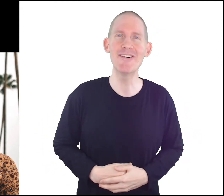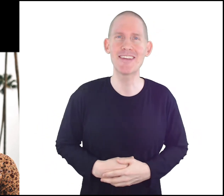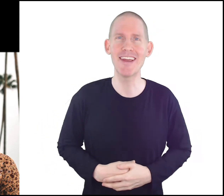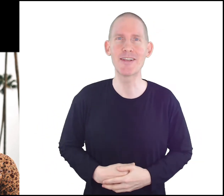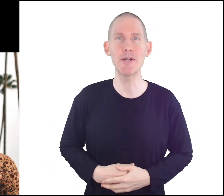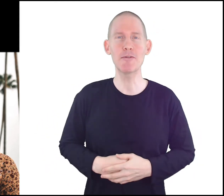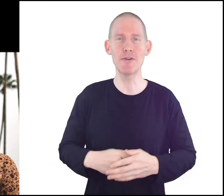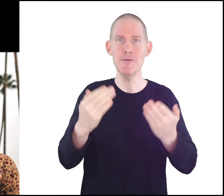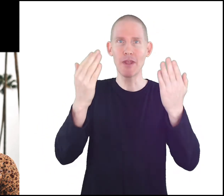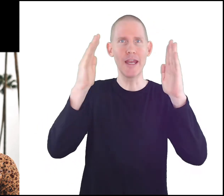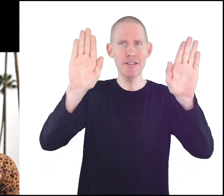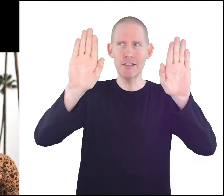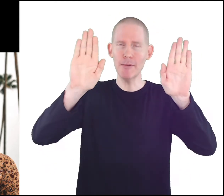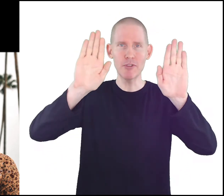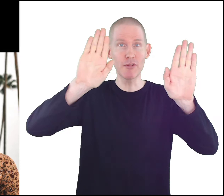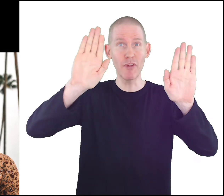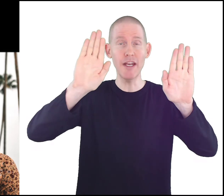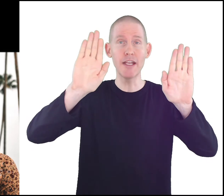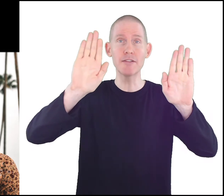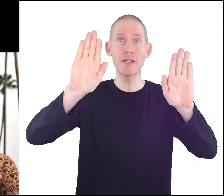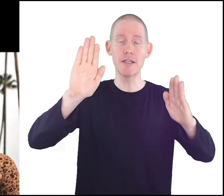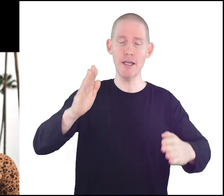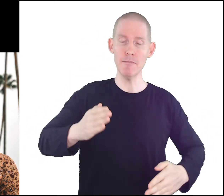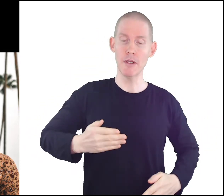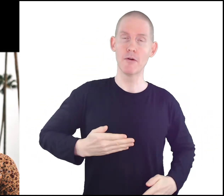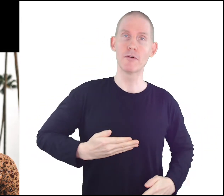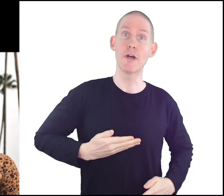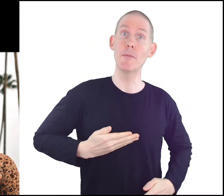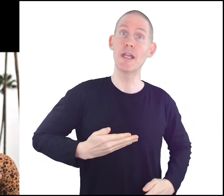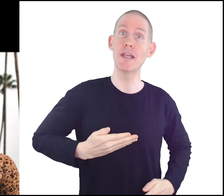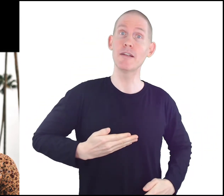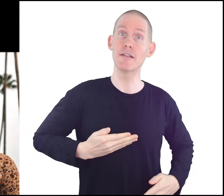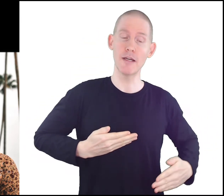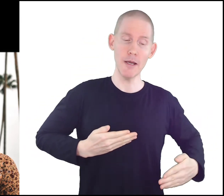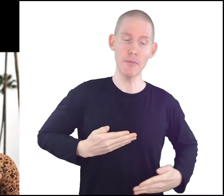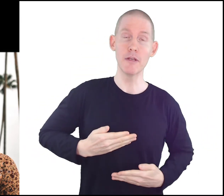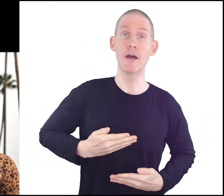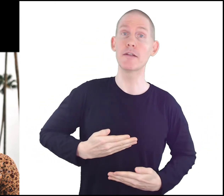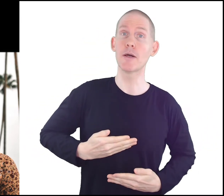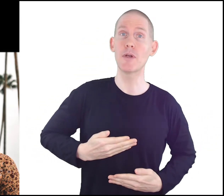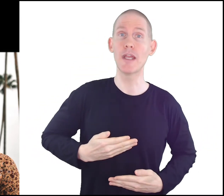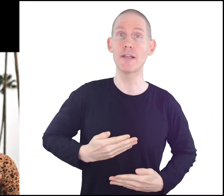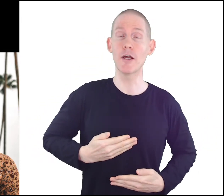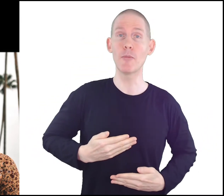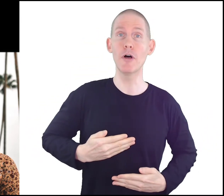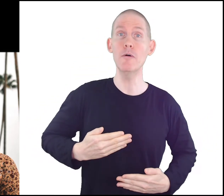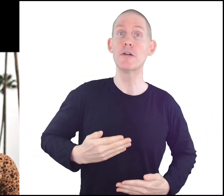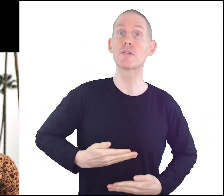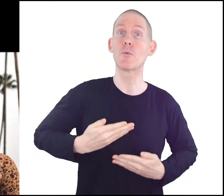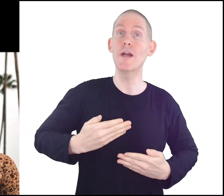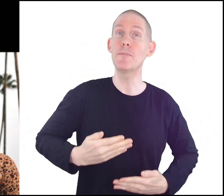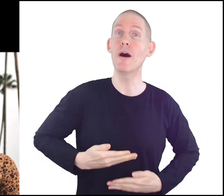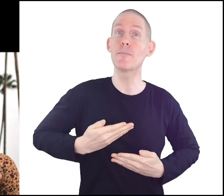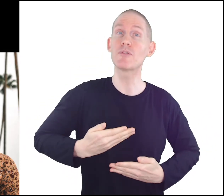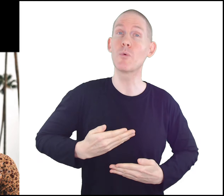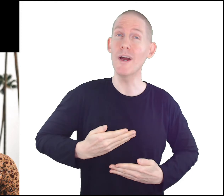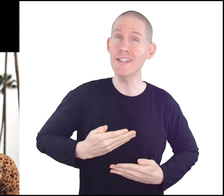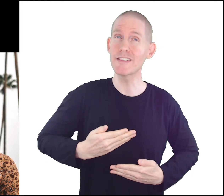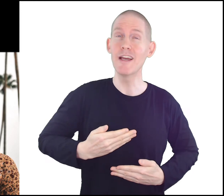Okay, quick review. Hand shapes, just flat hands like that. Dominant hand on top, non-dominant hand down below. Swipe up twice,